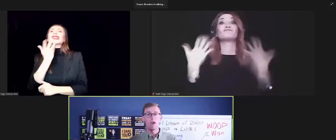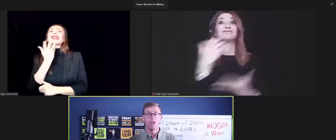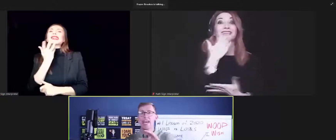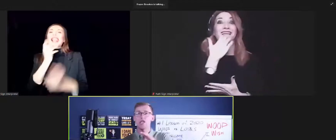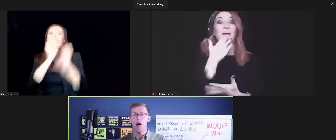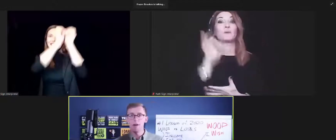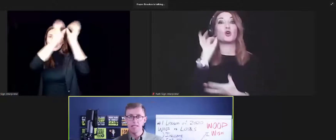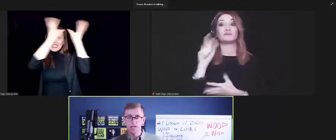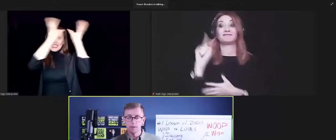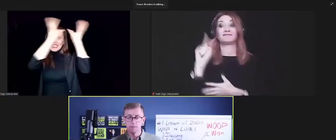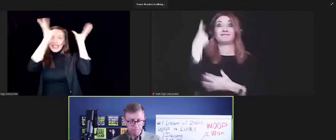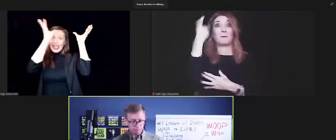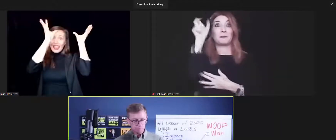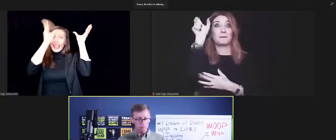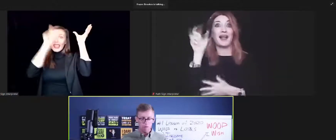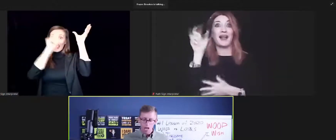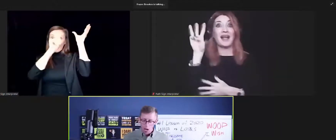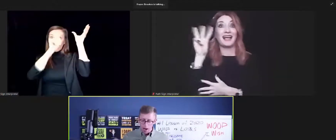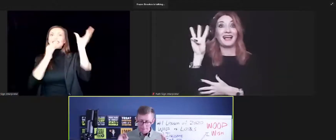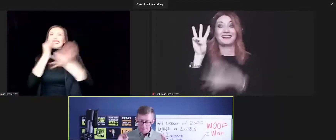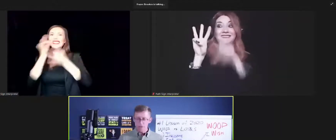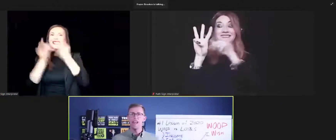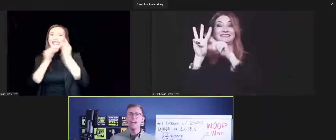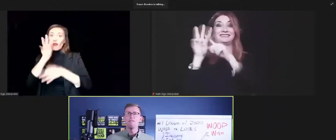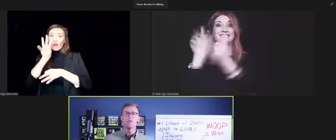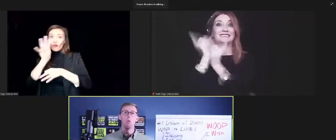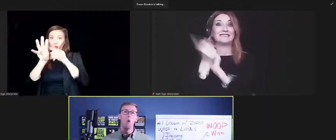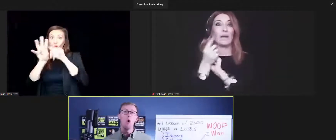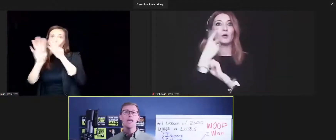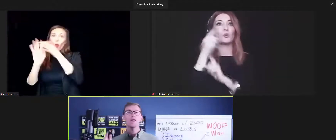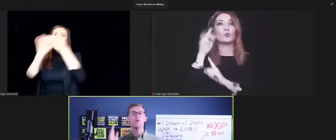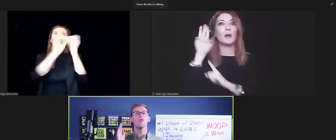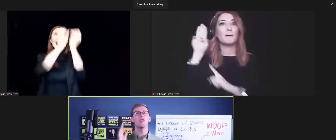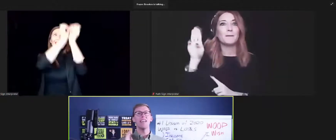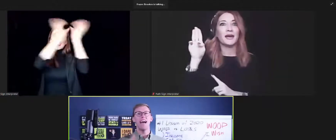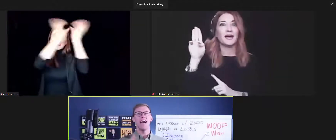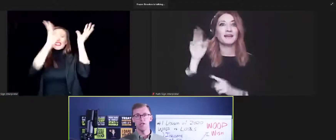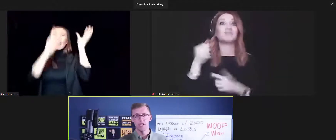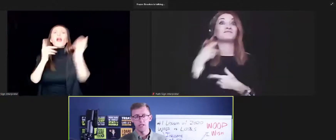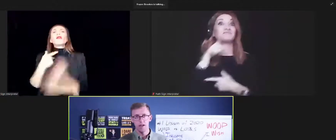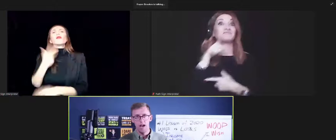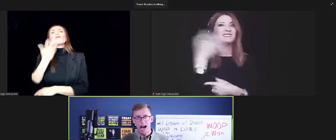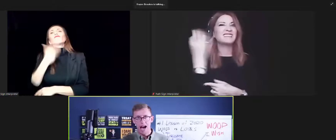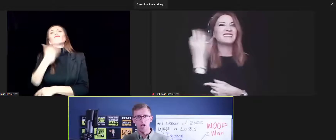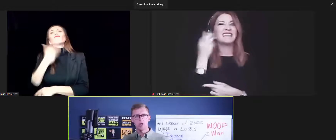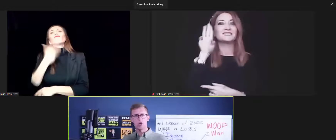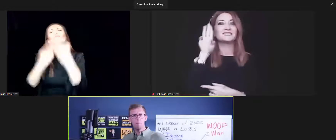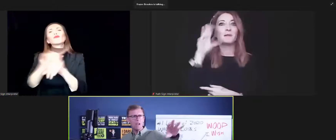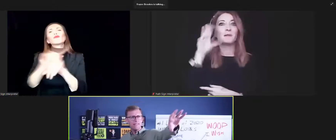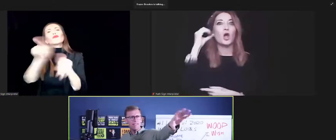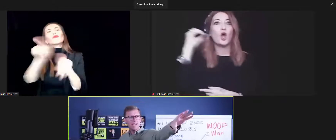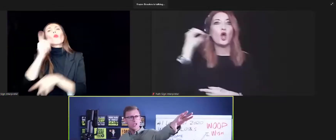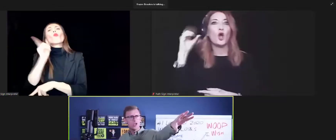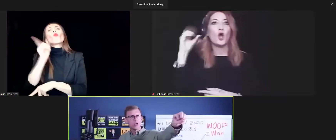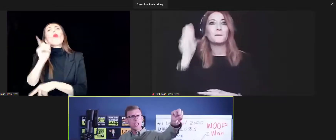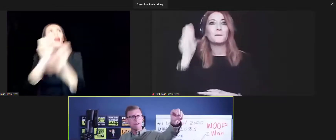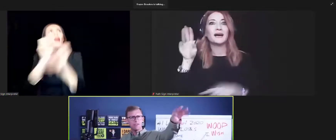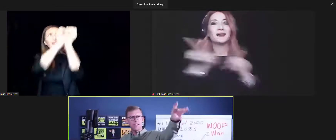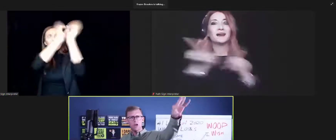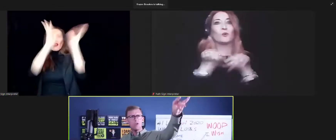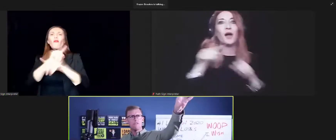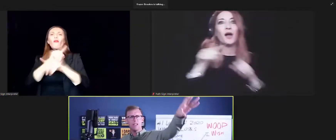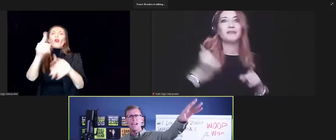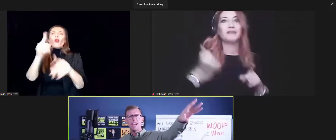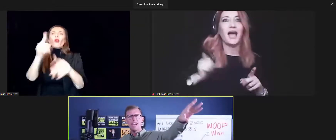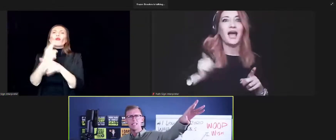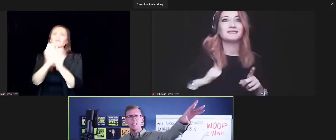And here's how I'm going to tell it to you. Imagine if you're walking through the desert And at some point in the distance, you see a flicker